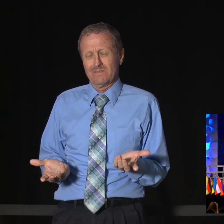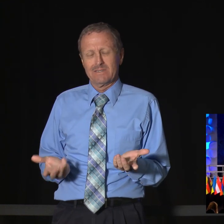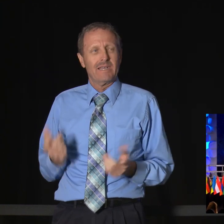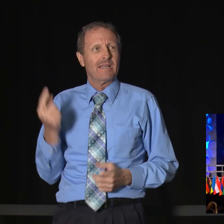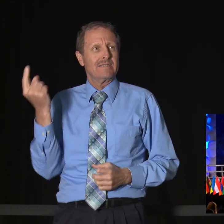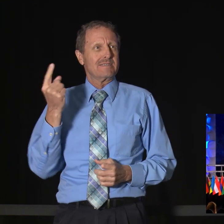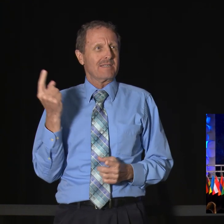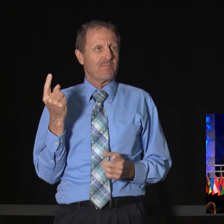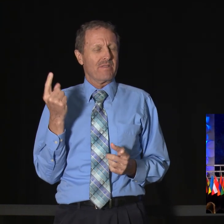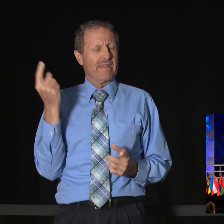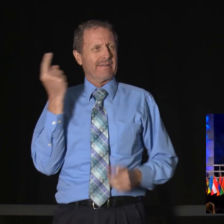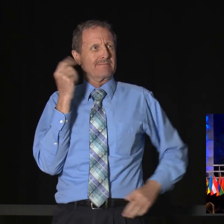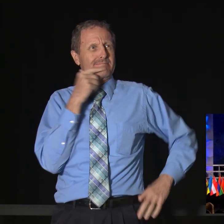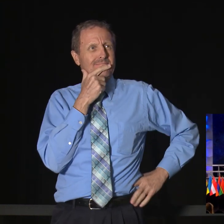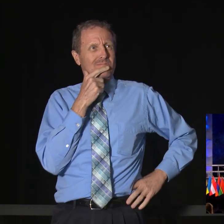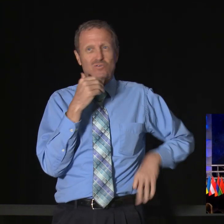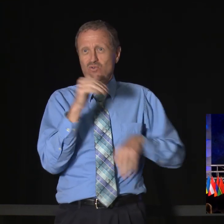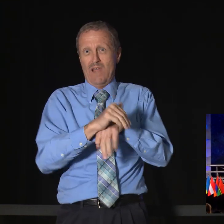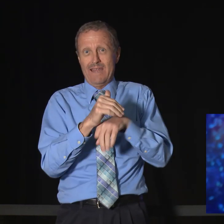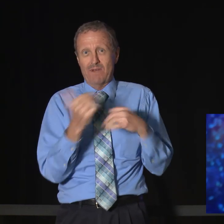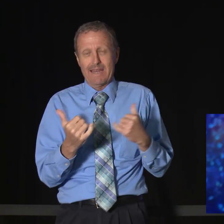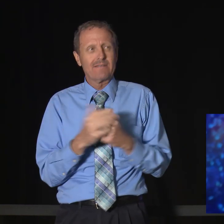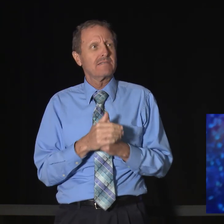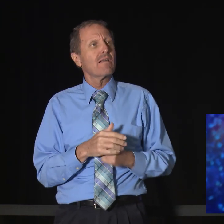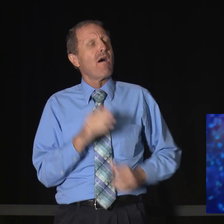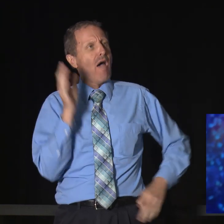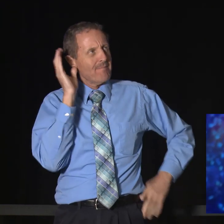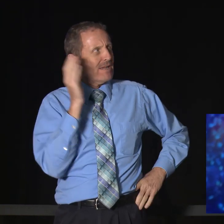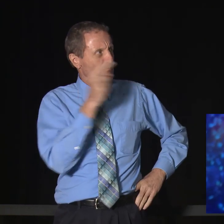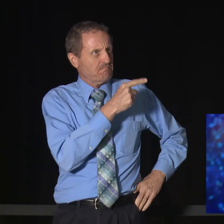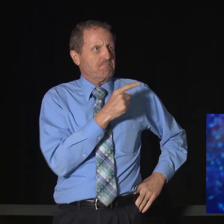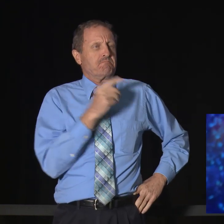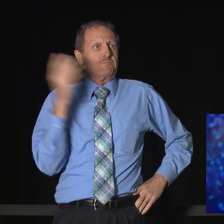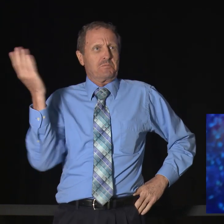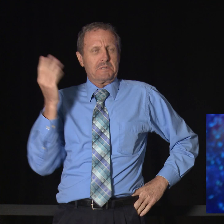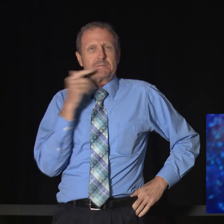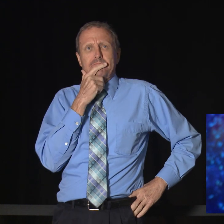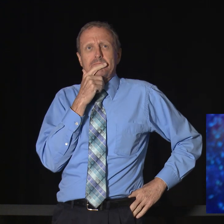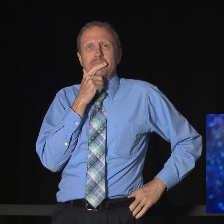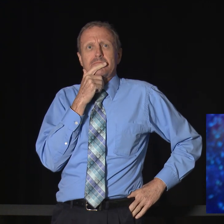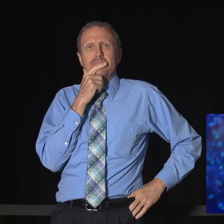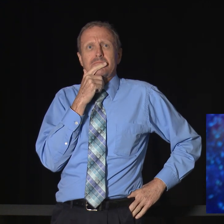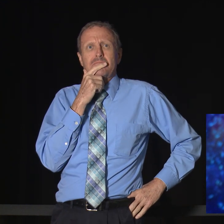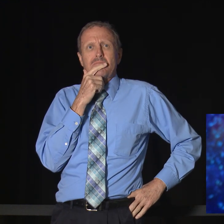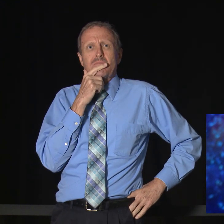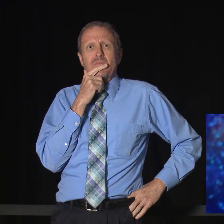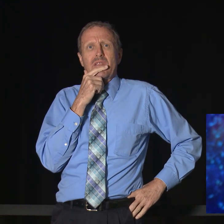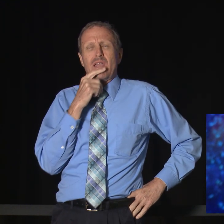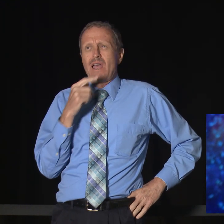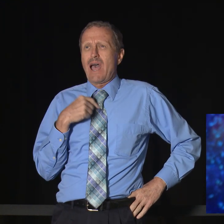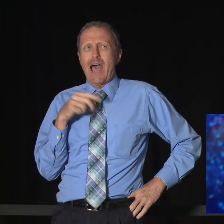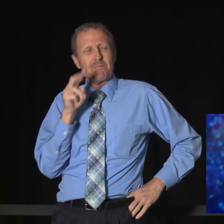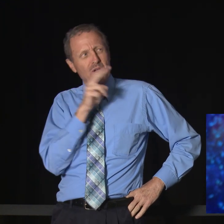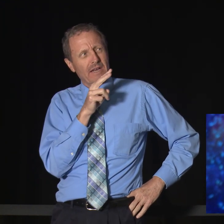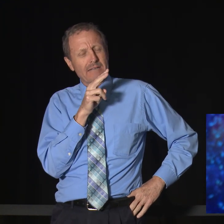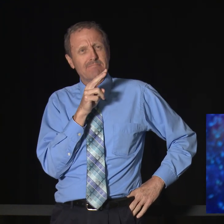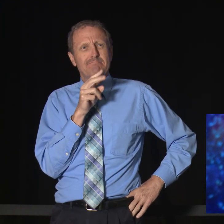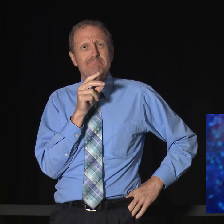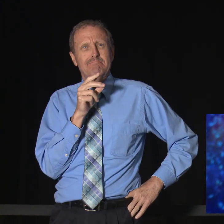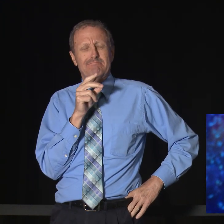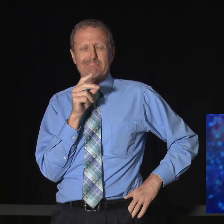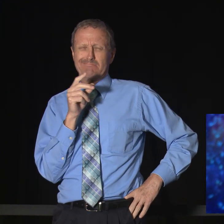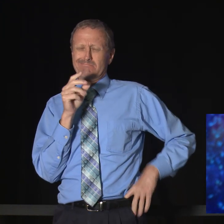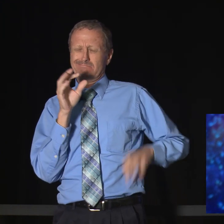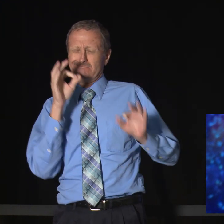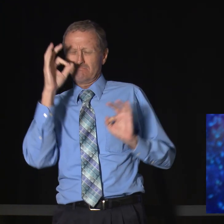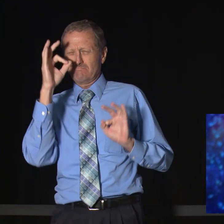Someone may be asking themselves tonight, well, okay, Conway, I'm listening to you. I'm listening. I'm looking at you cross-eyed,